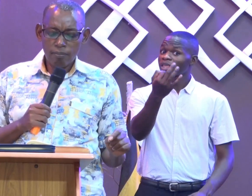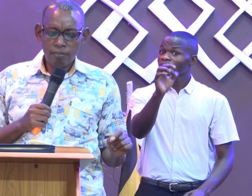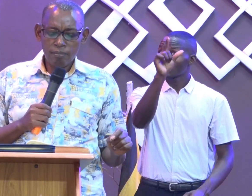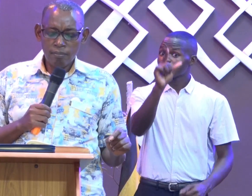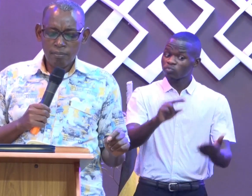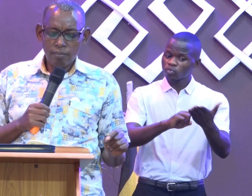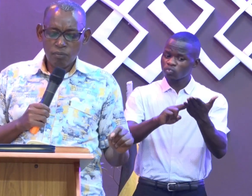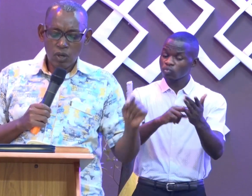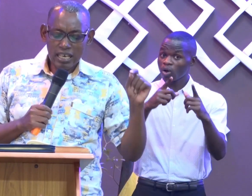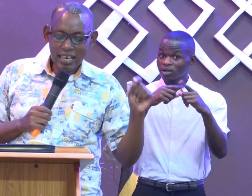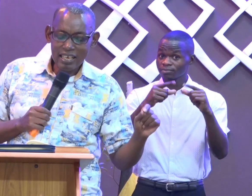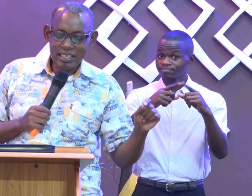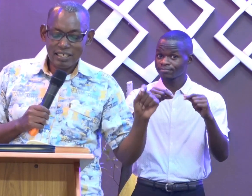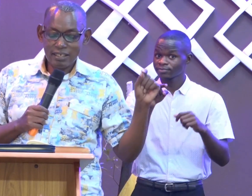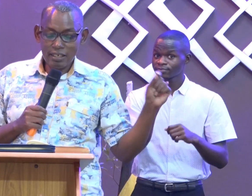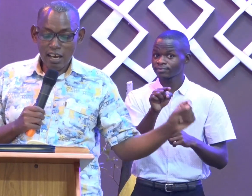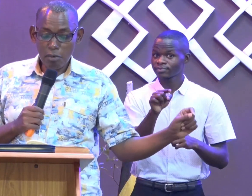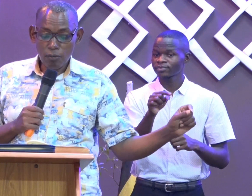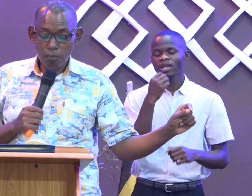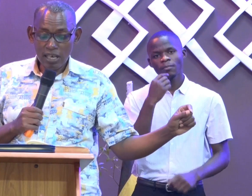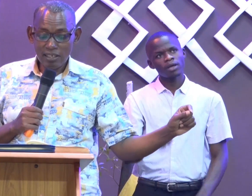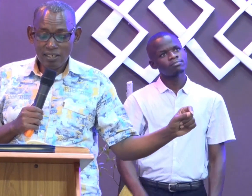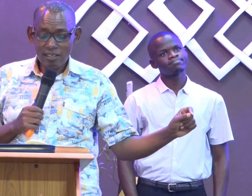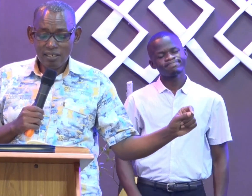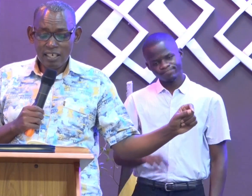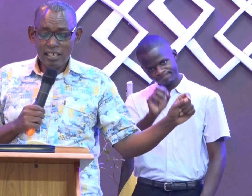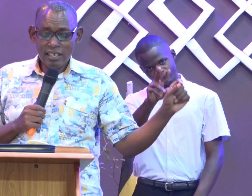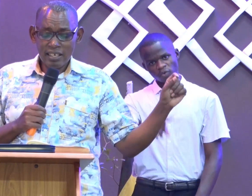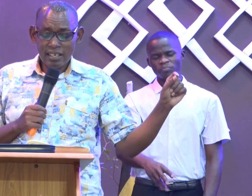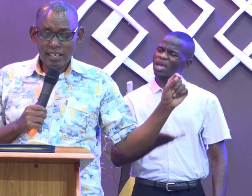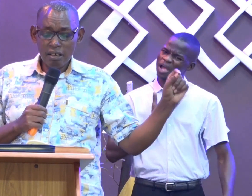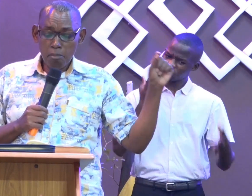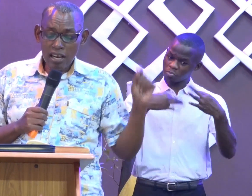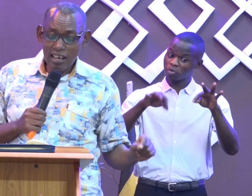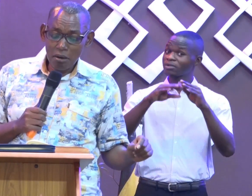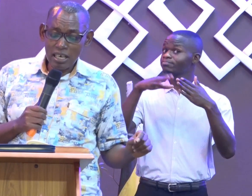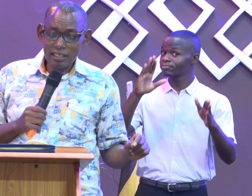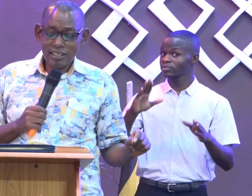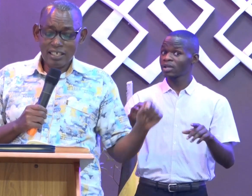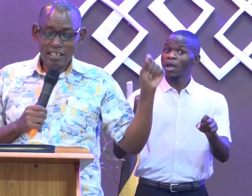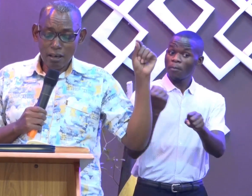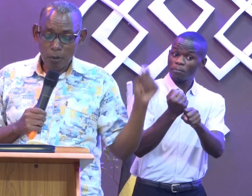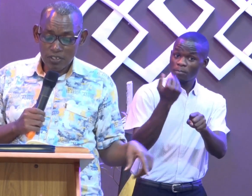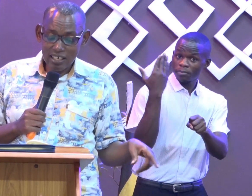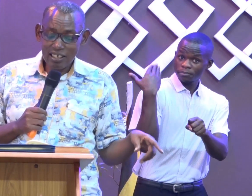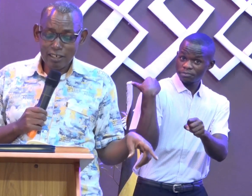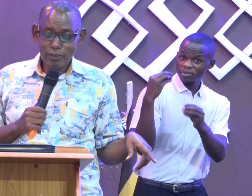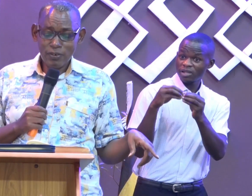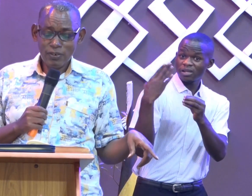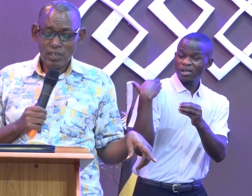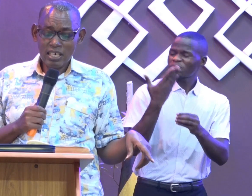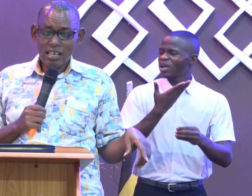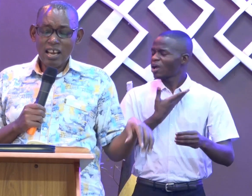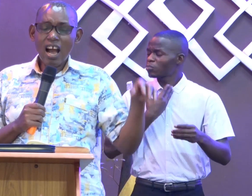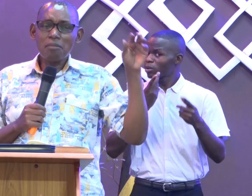bino. When someone uses these words, kale kirina amakulu mangi. It has great meaning. Baganda bange kirina concern